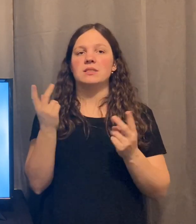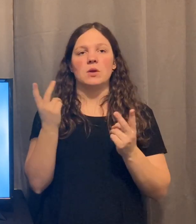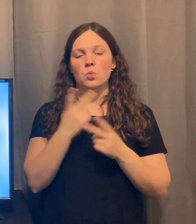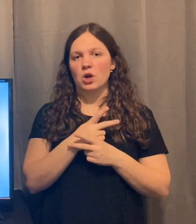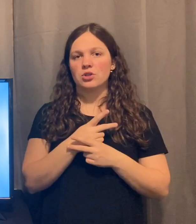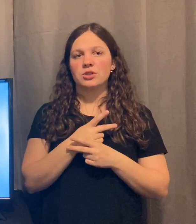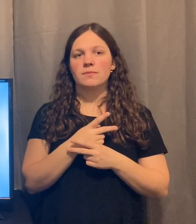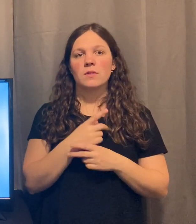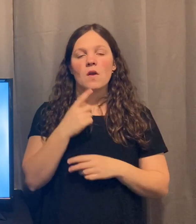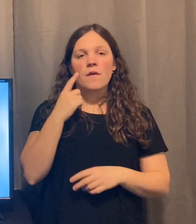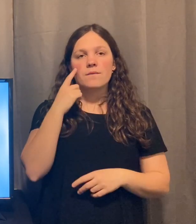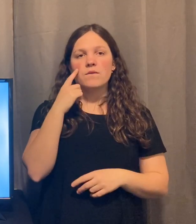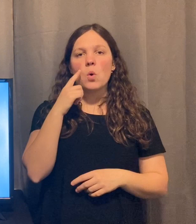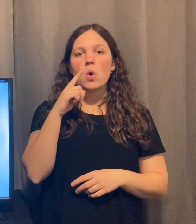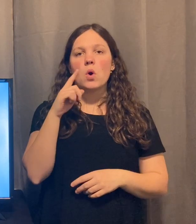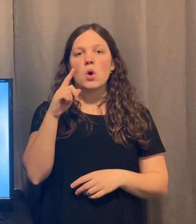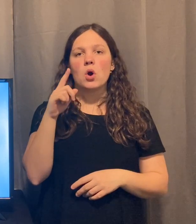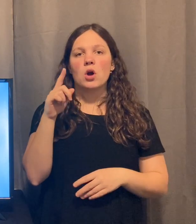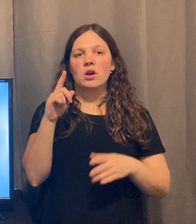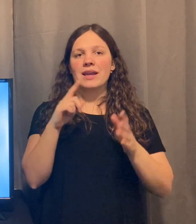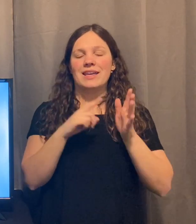it worse. For